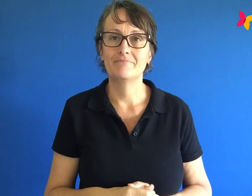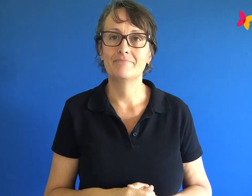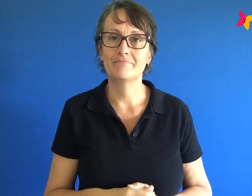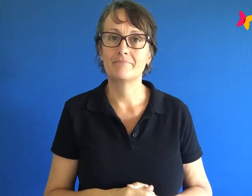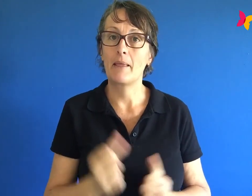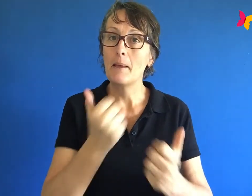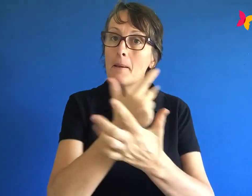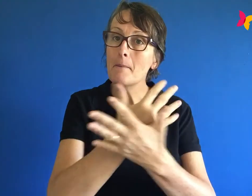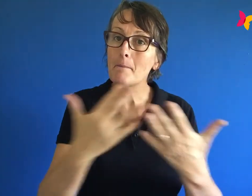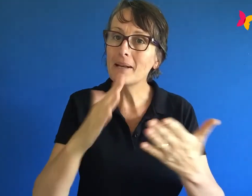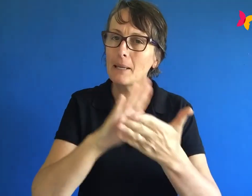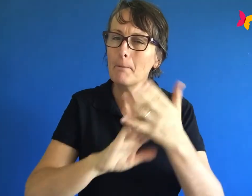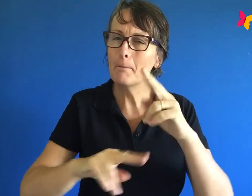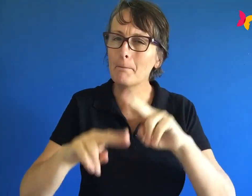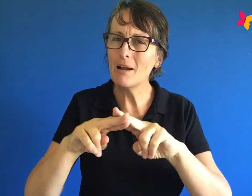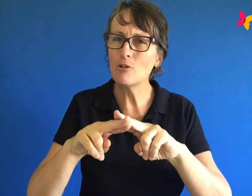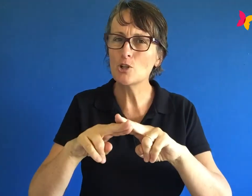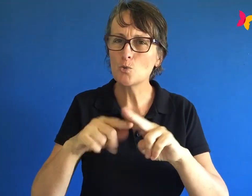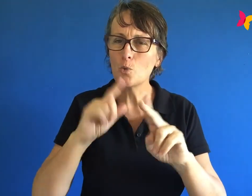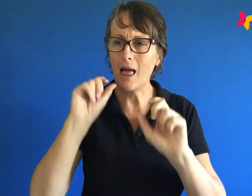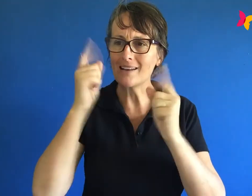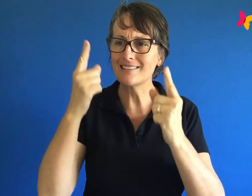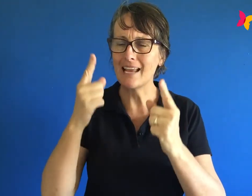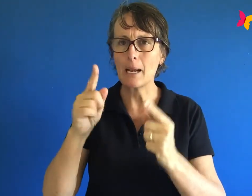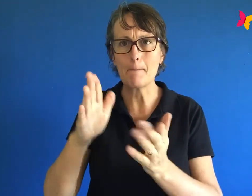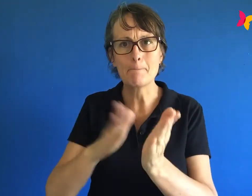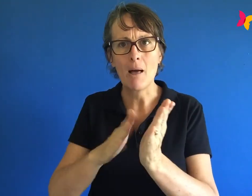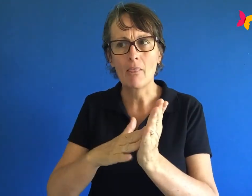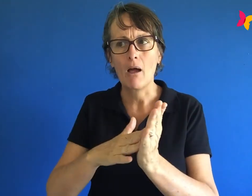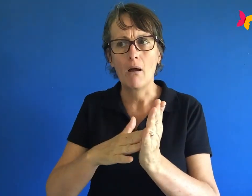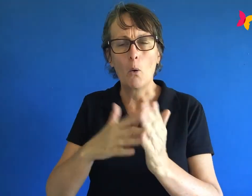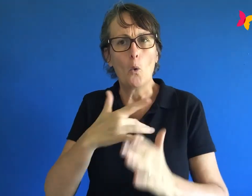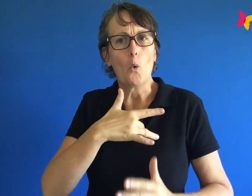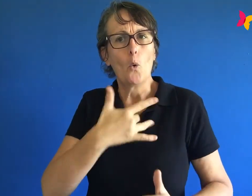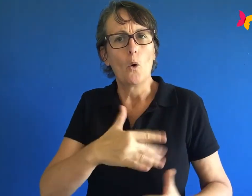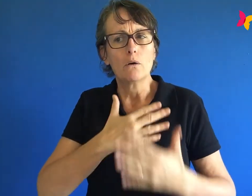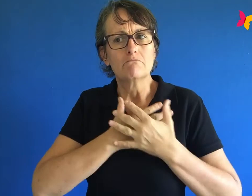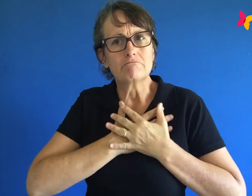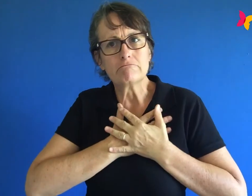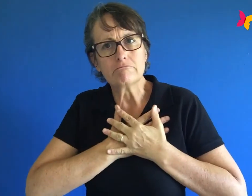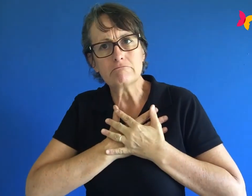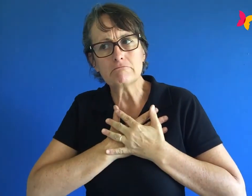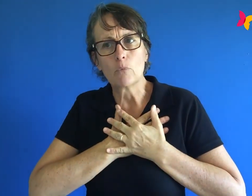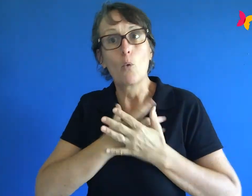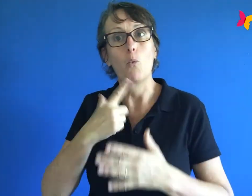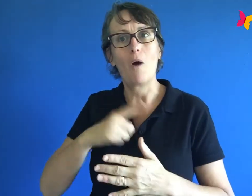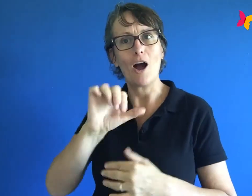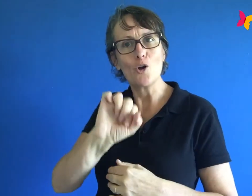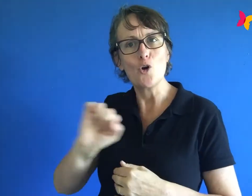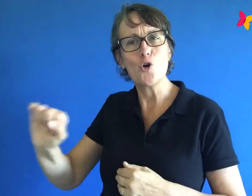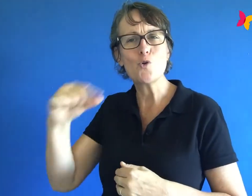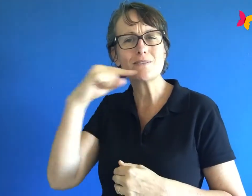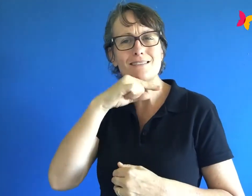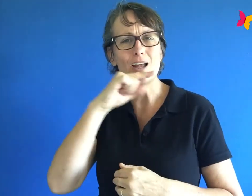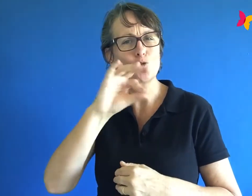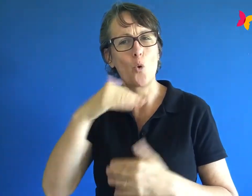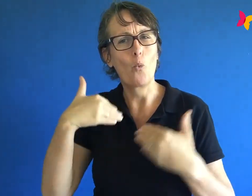just that sort of pain really of having one of your children unwell. And honestly, for a parent, you'd think, oh gosh, I prefer it was